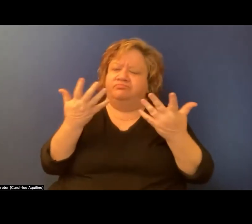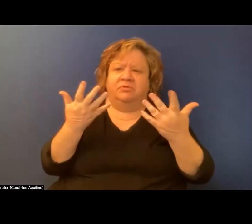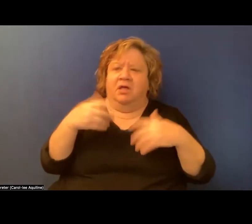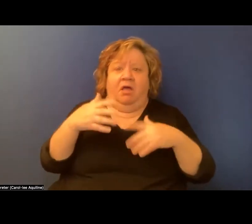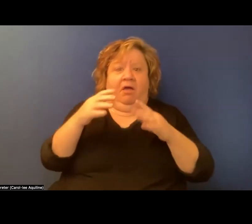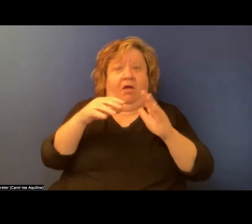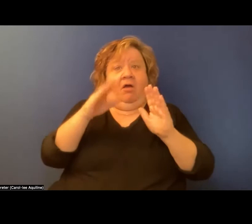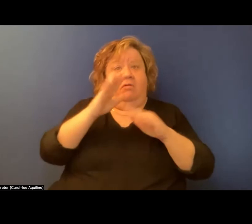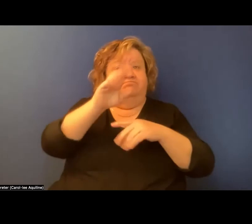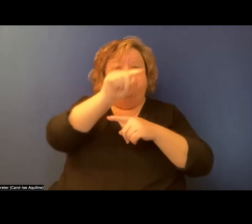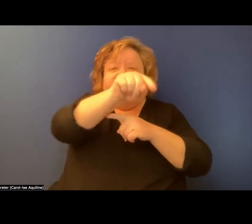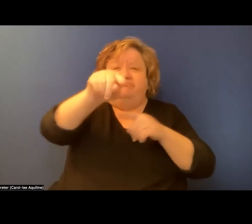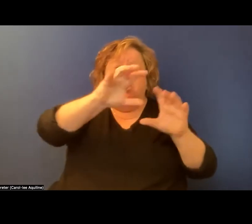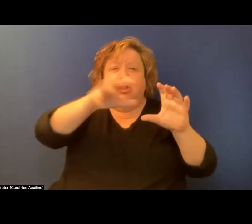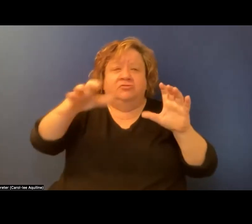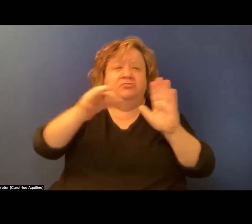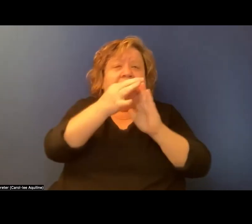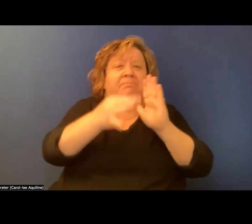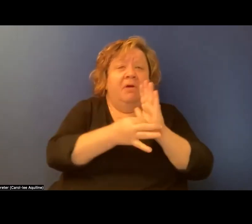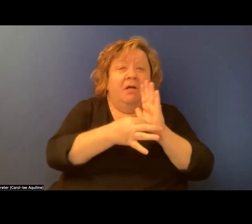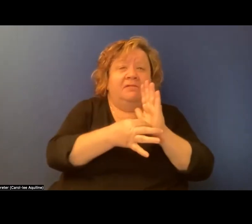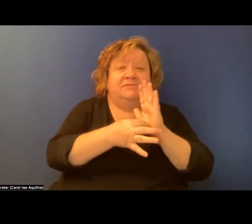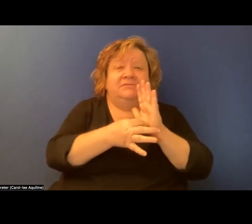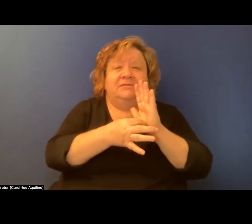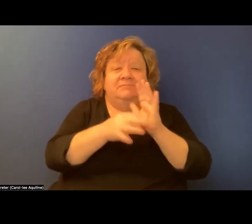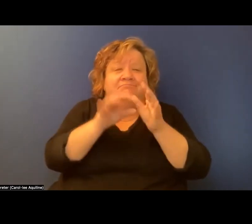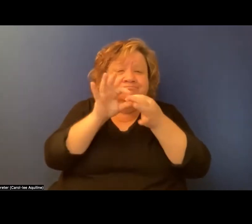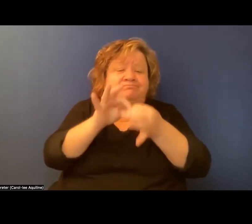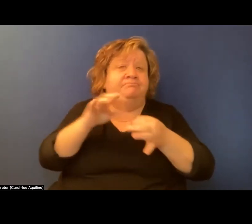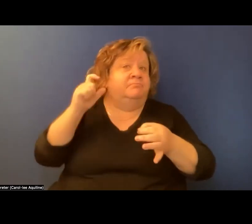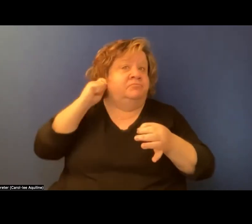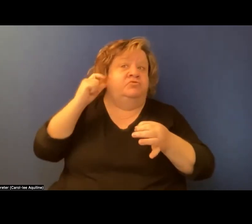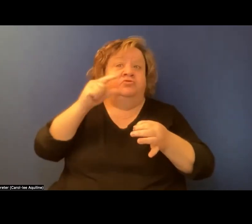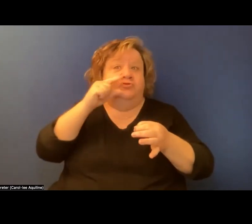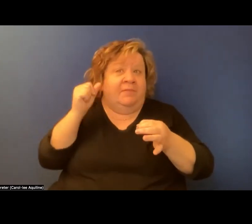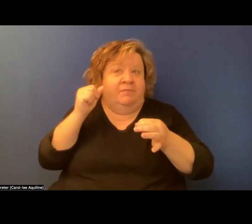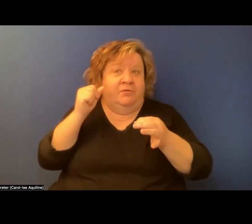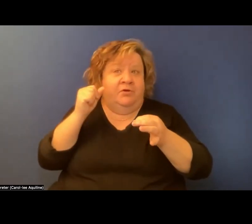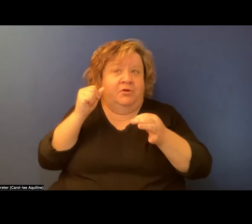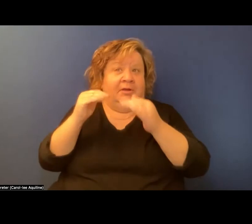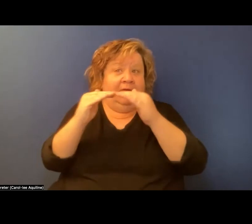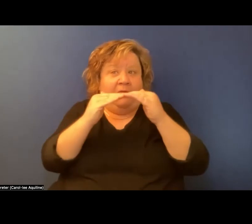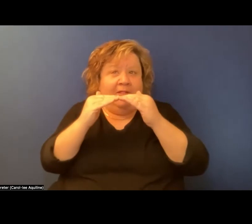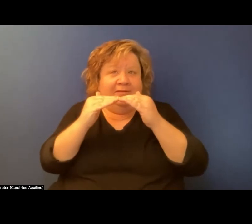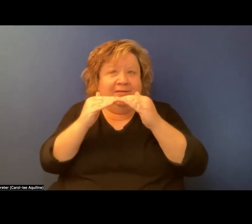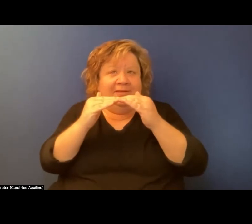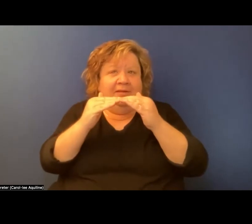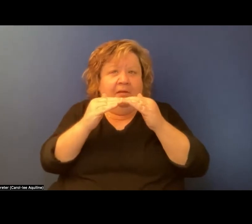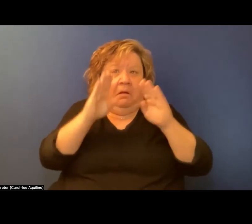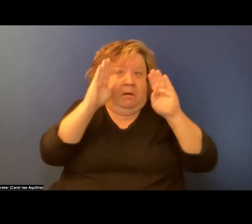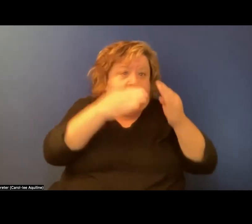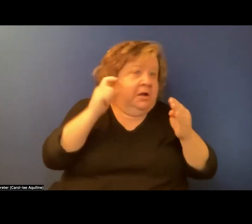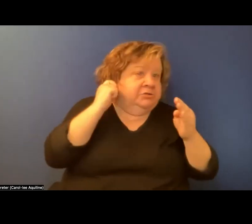mainstreamed across our work. We are committed to ensuring gradually that 85% of new programs in